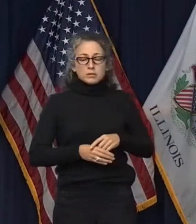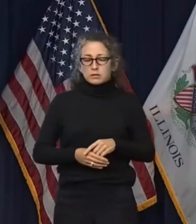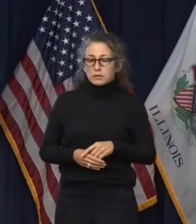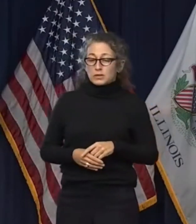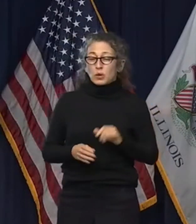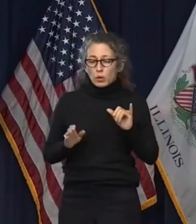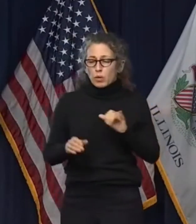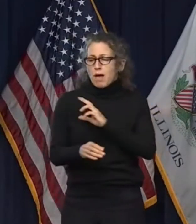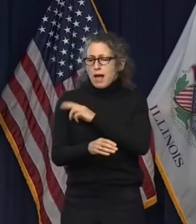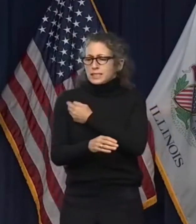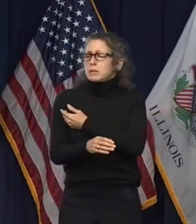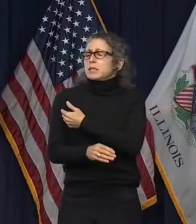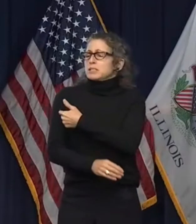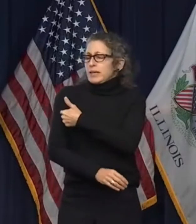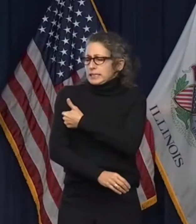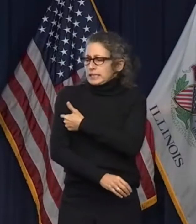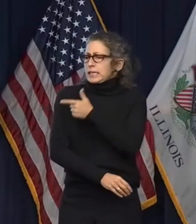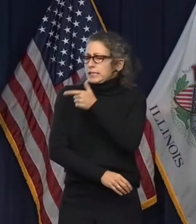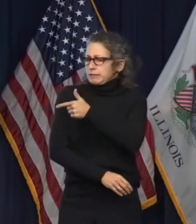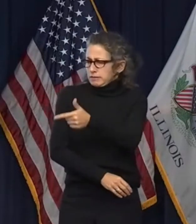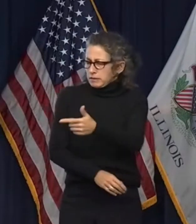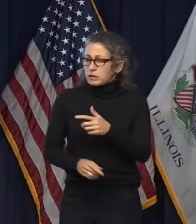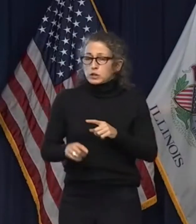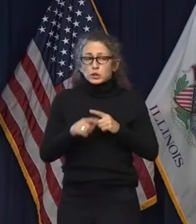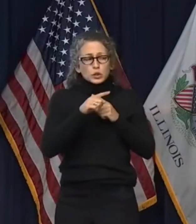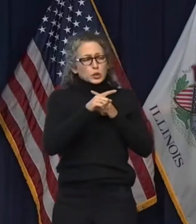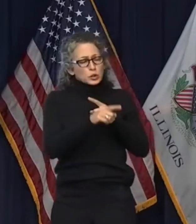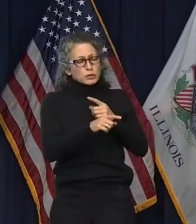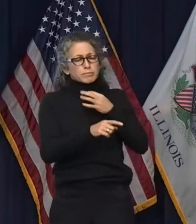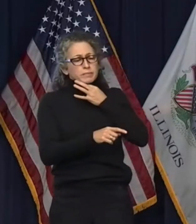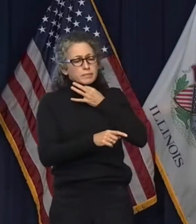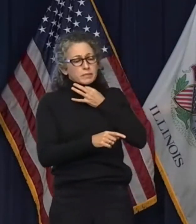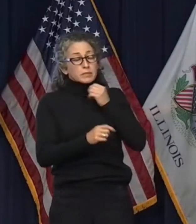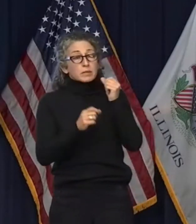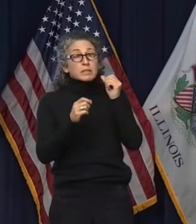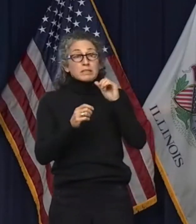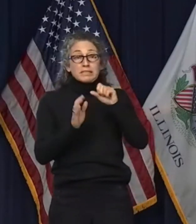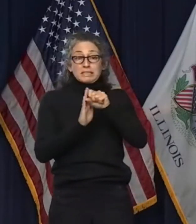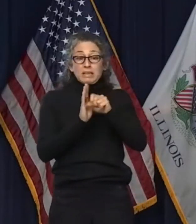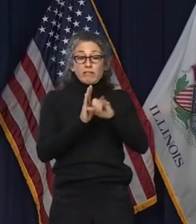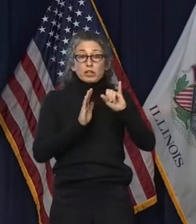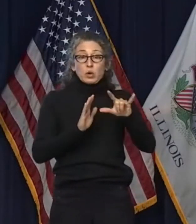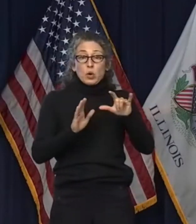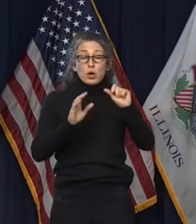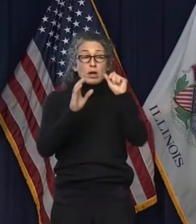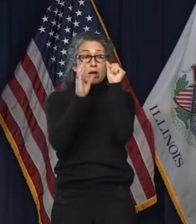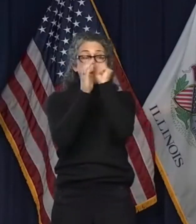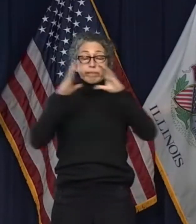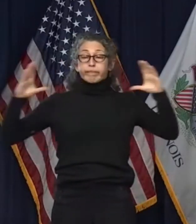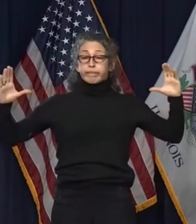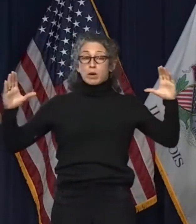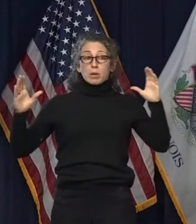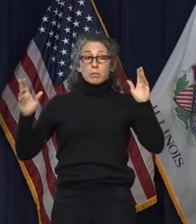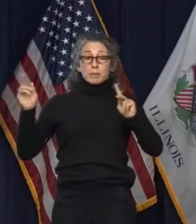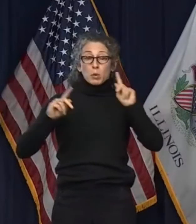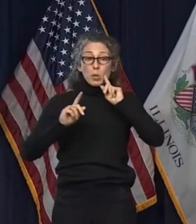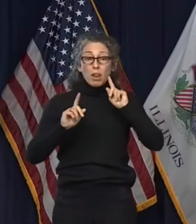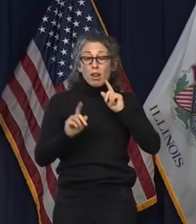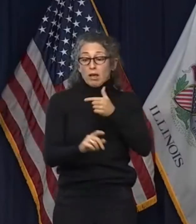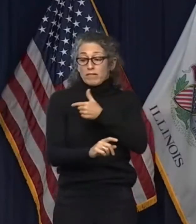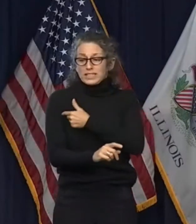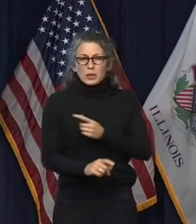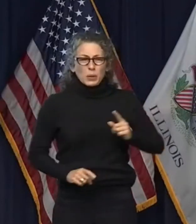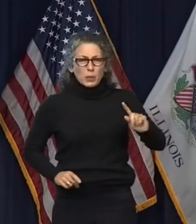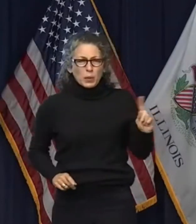hospitals, do you envision the people throughout the state going to schools or parks, or where do you envision